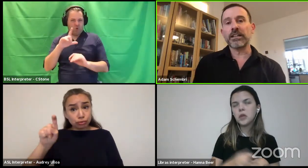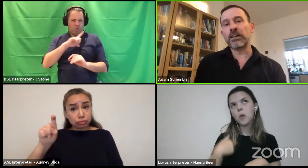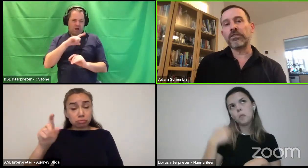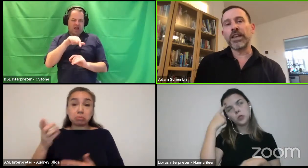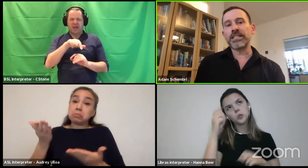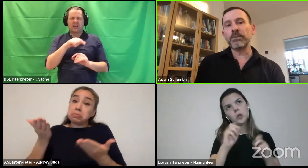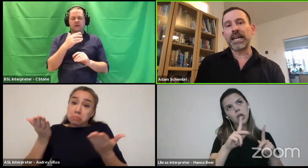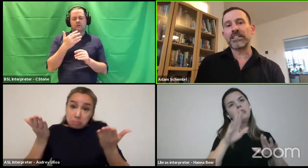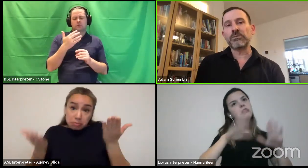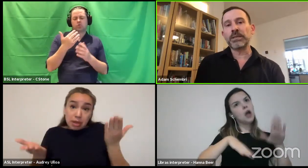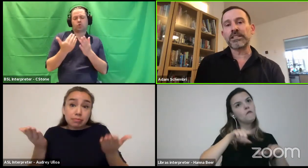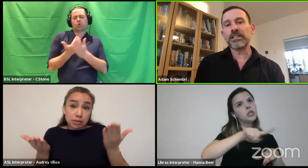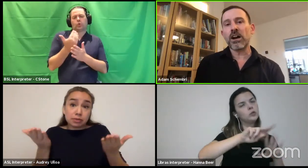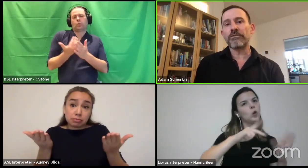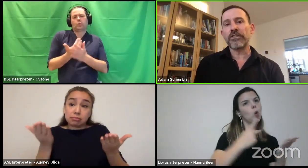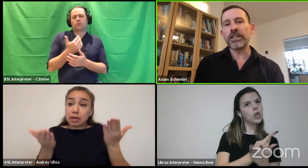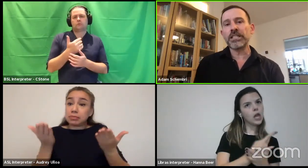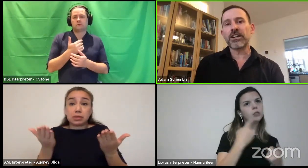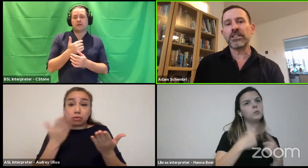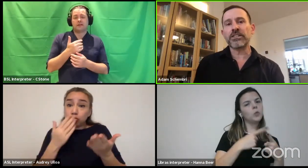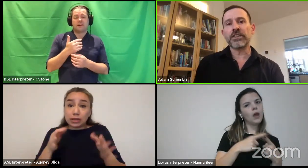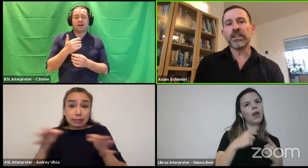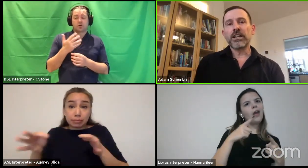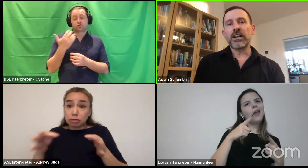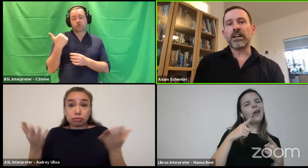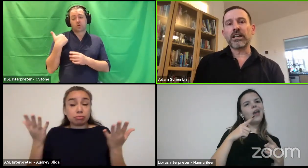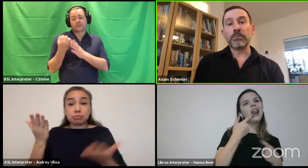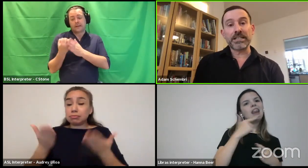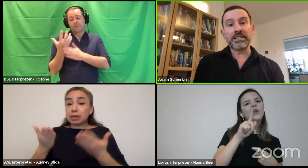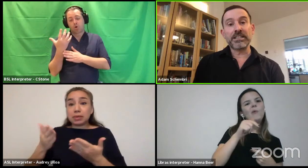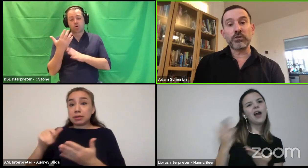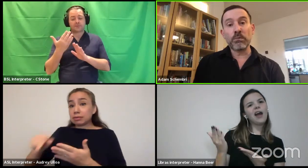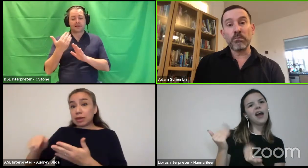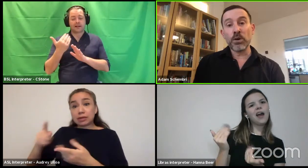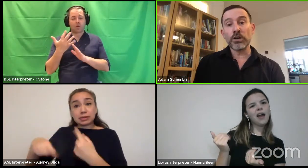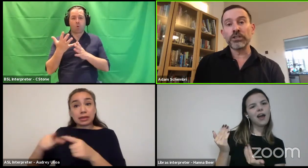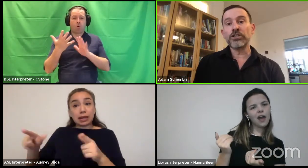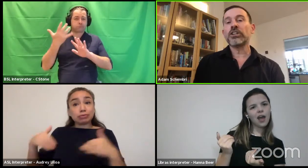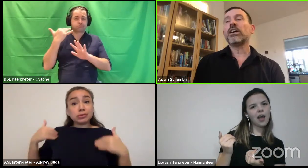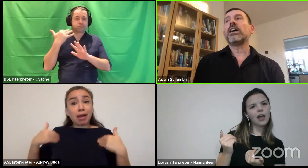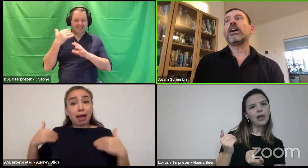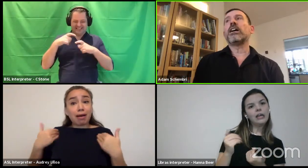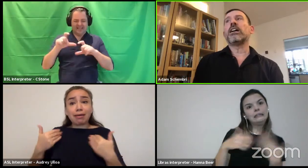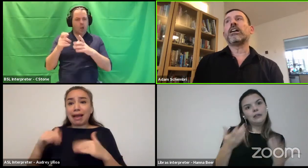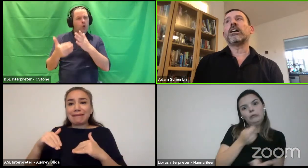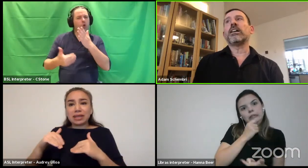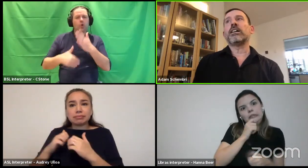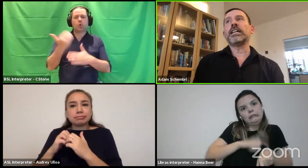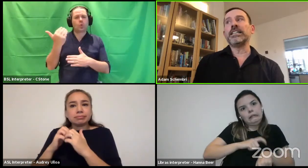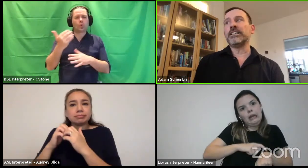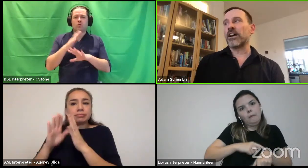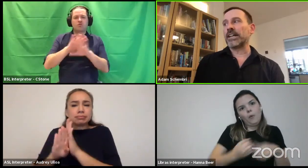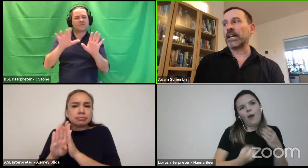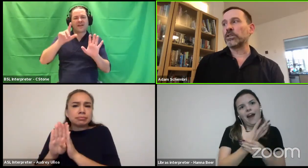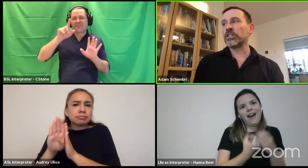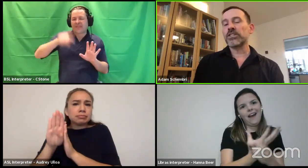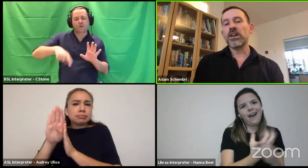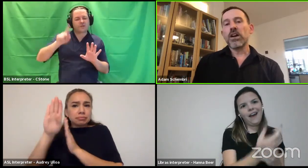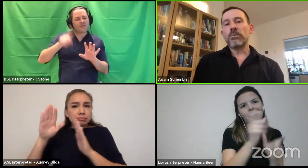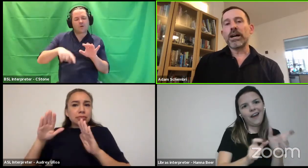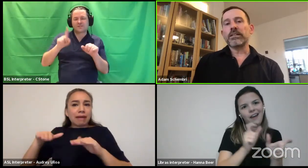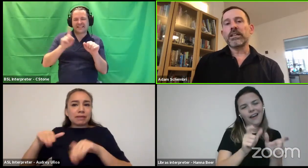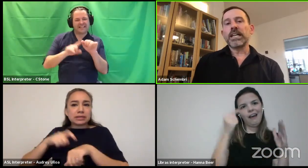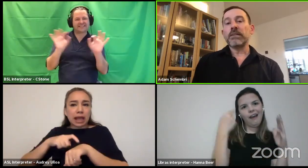that there simply hasn't been time for these kinds of complexities to emerge in sign